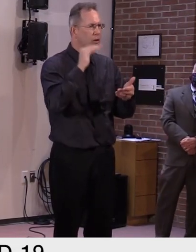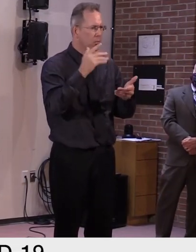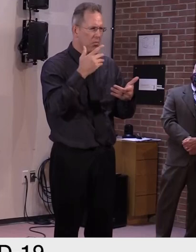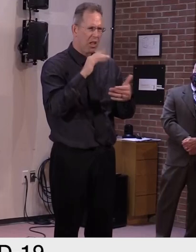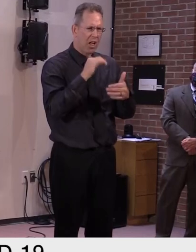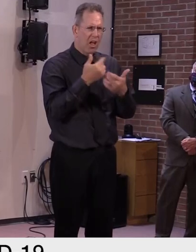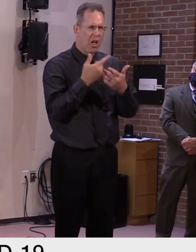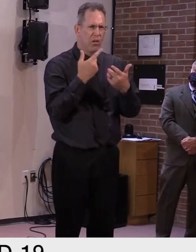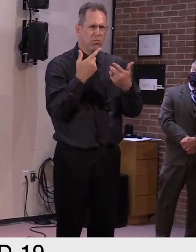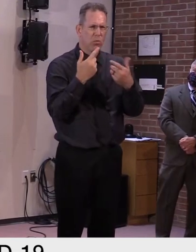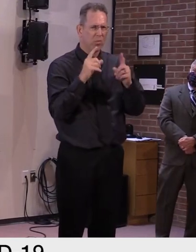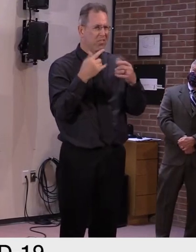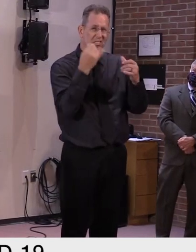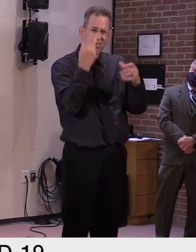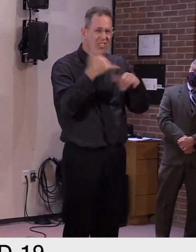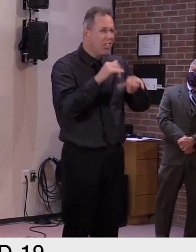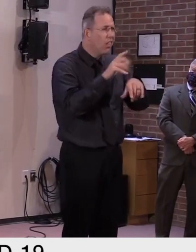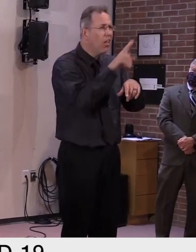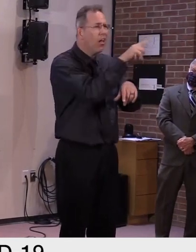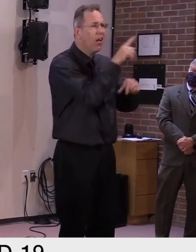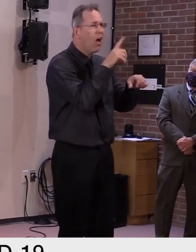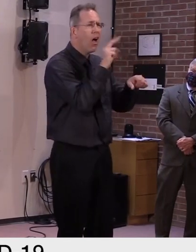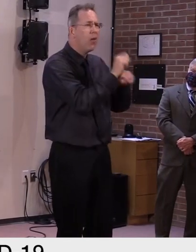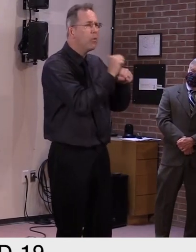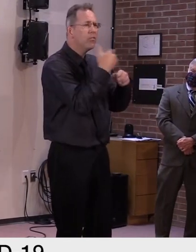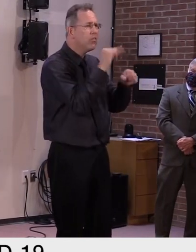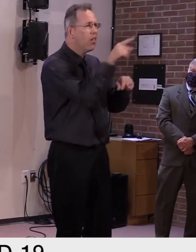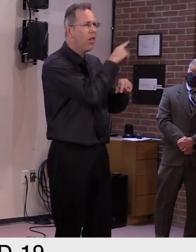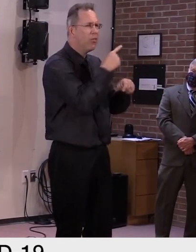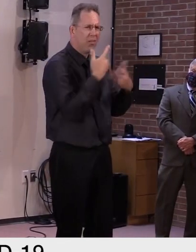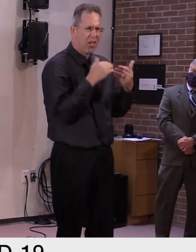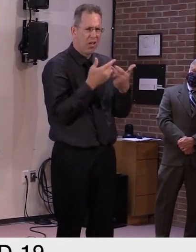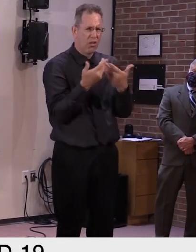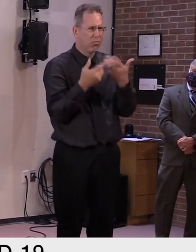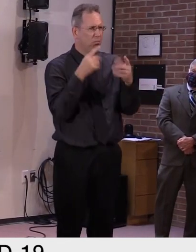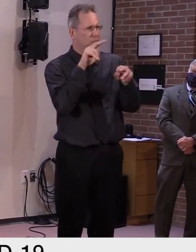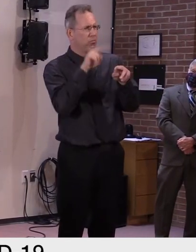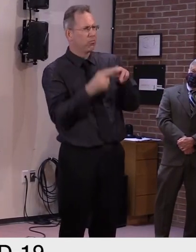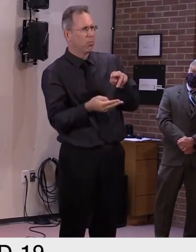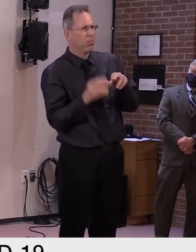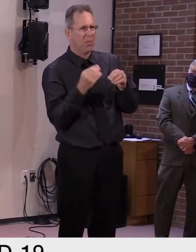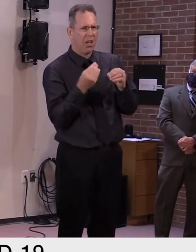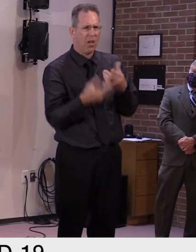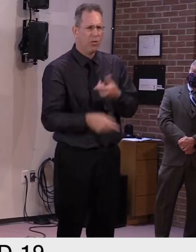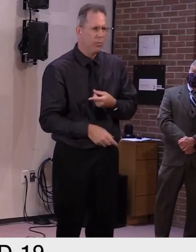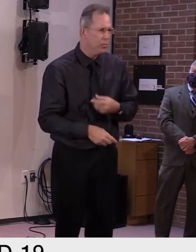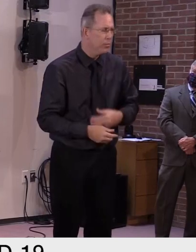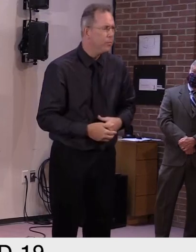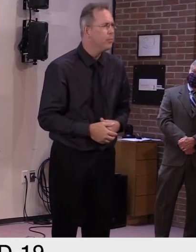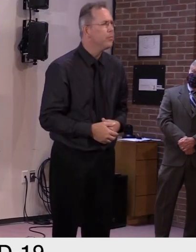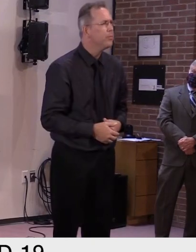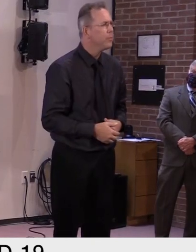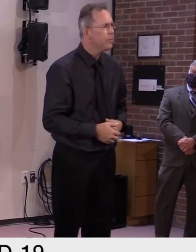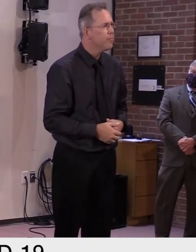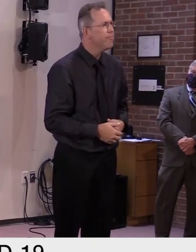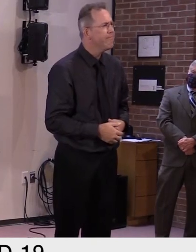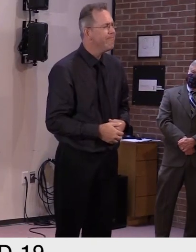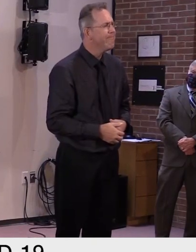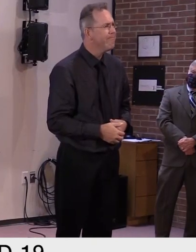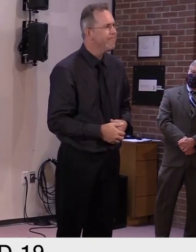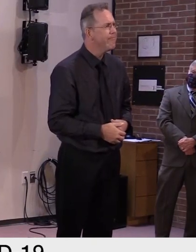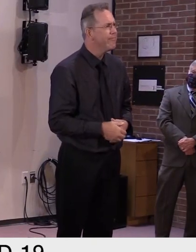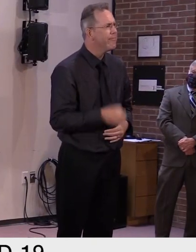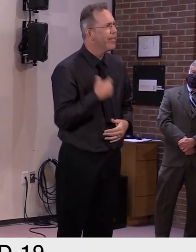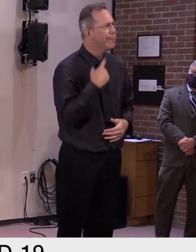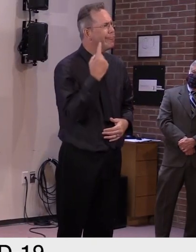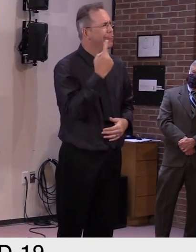those 26, 27,000 people who are still on unemployment, you know, you're 100% unemployed at that point. But